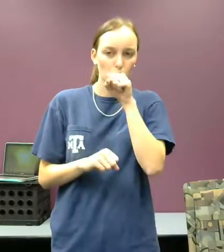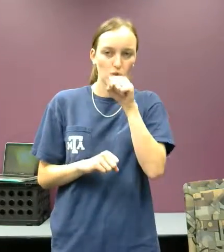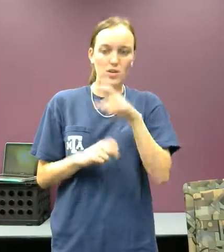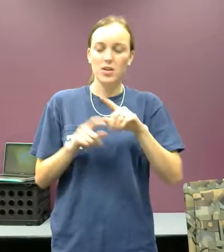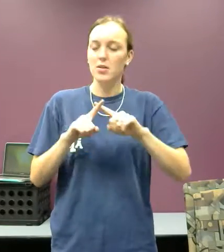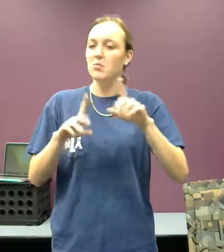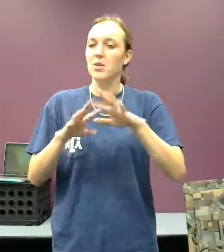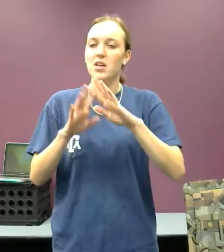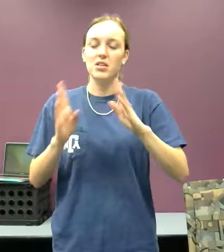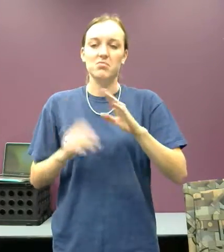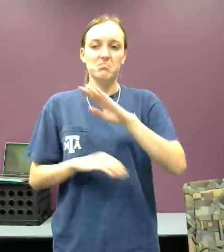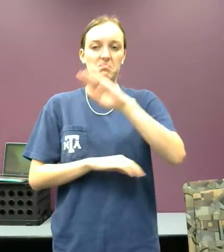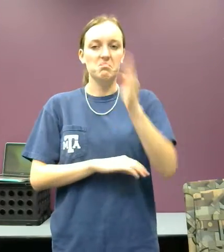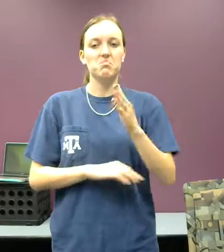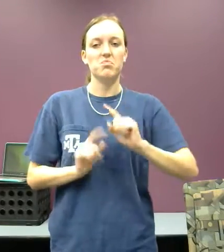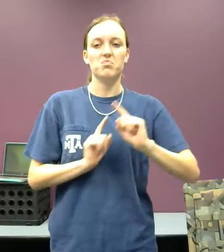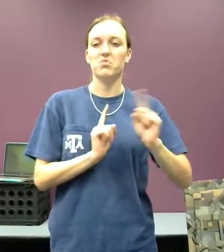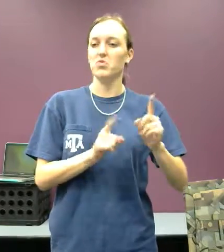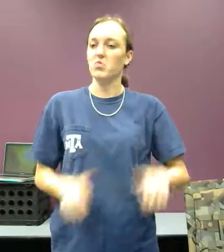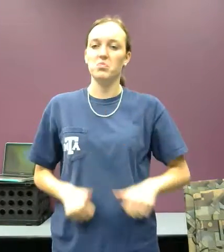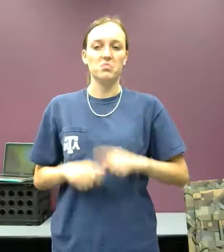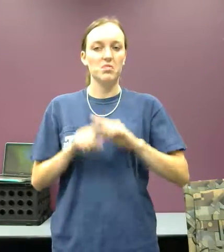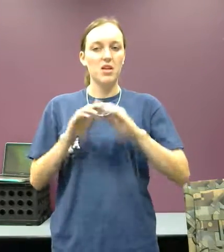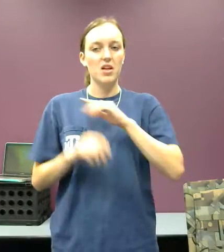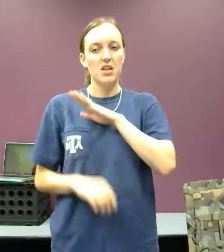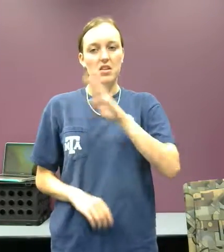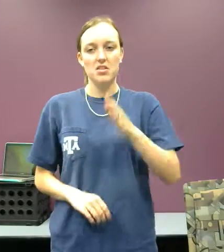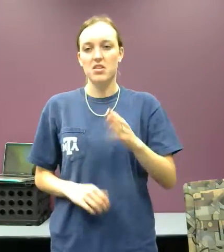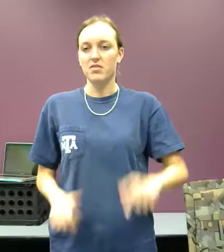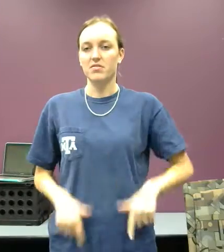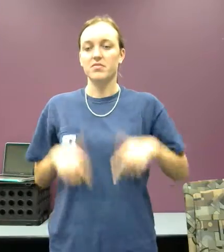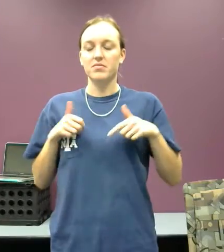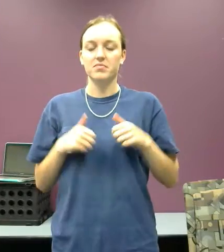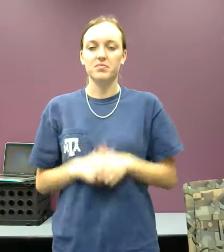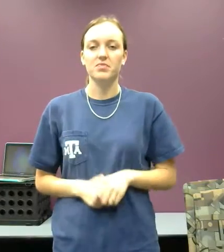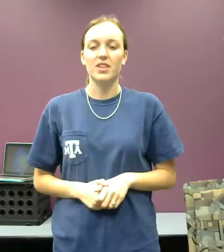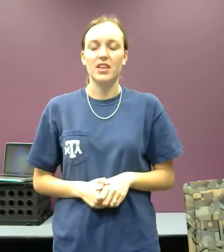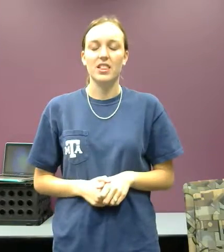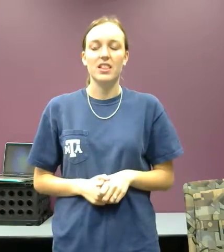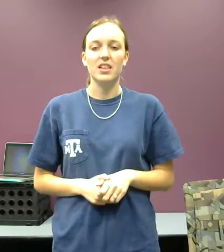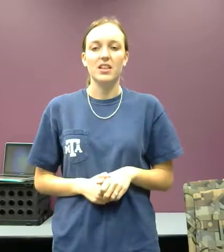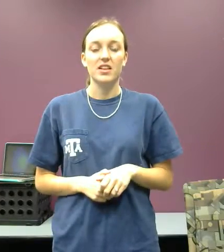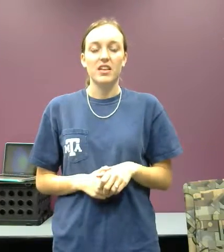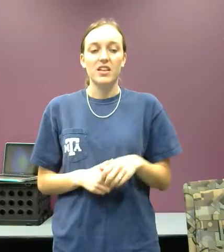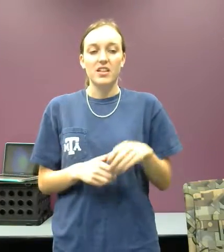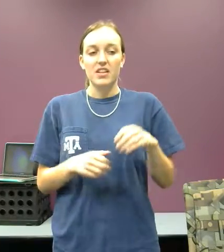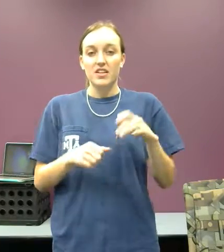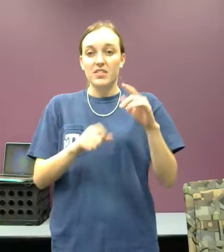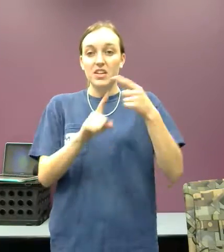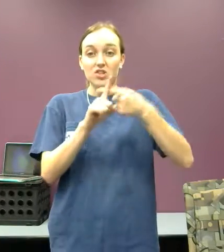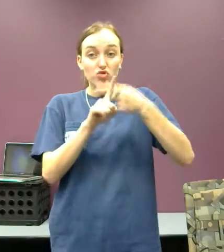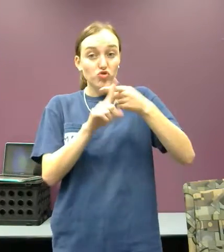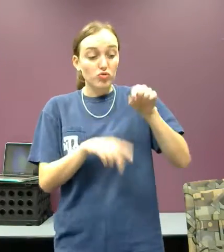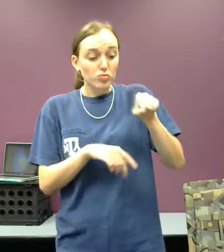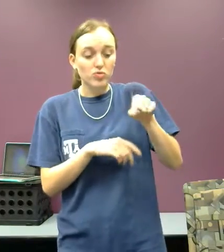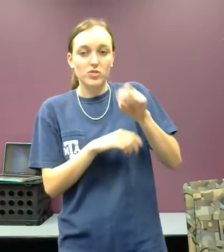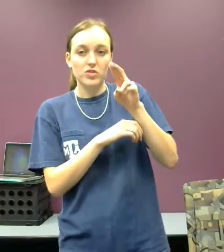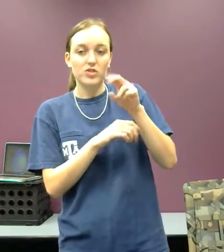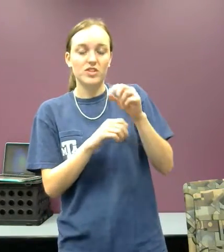almost certainly will never colonize, this deadly planet. Surface temperatures approach 900 degrees Fahrenheit, hot enough to melt lead.